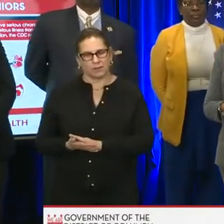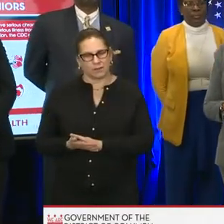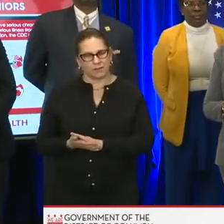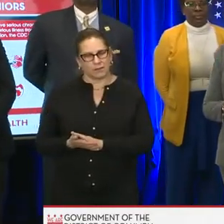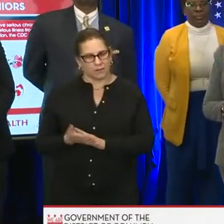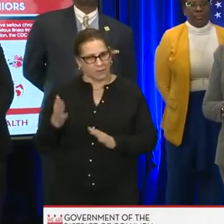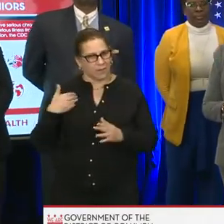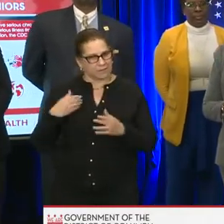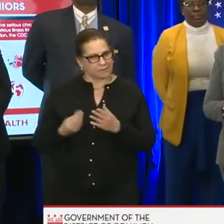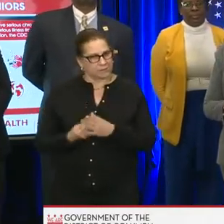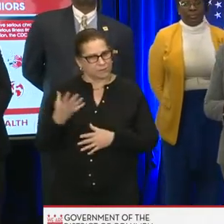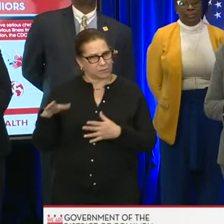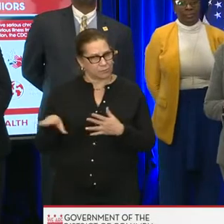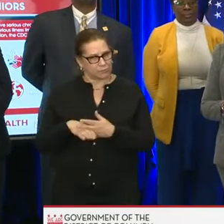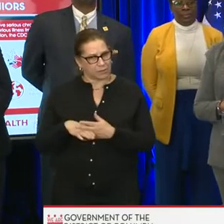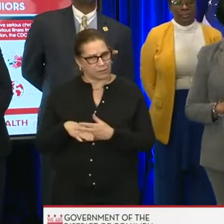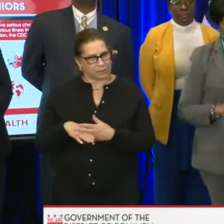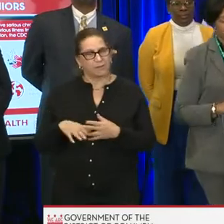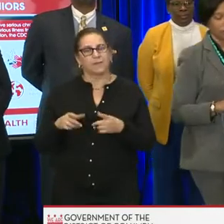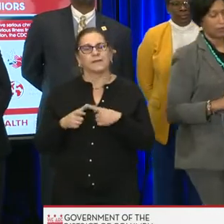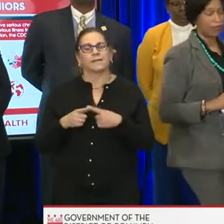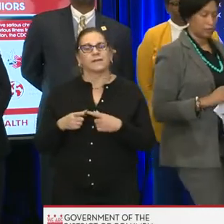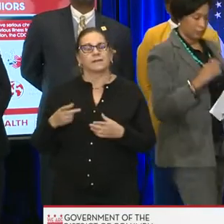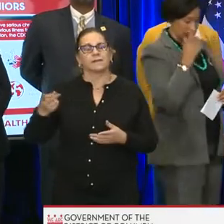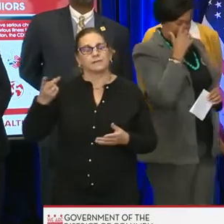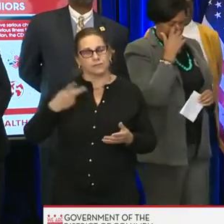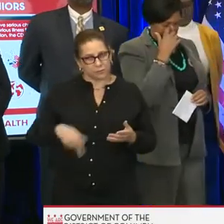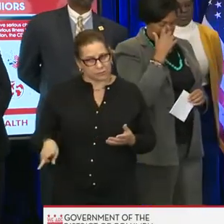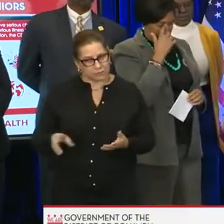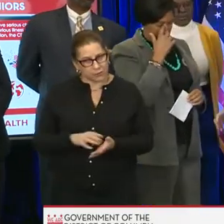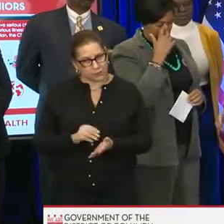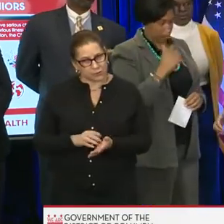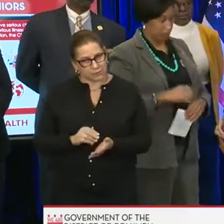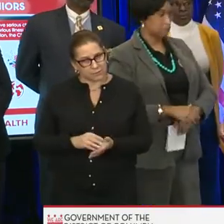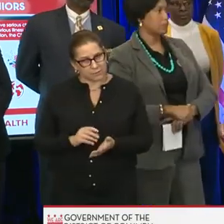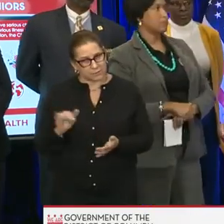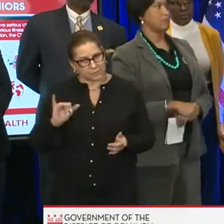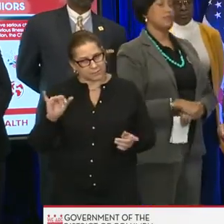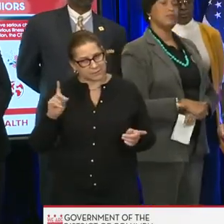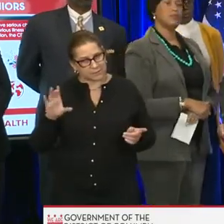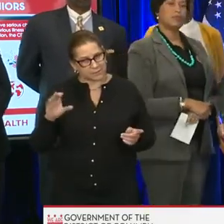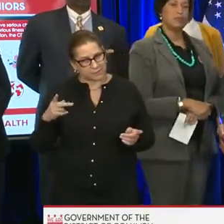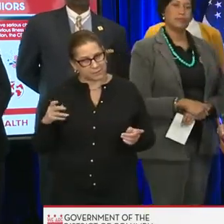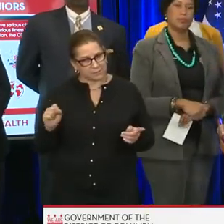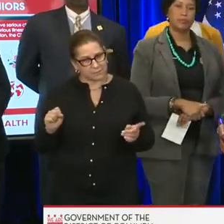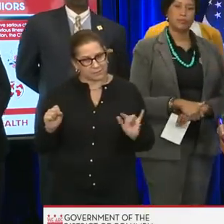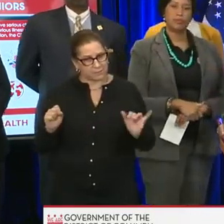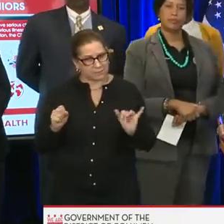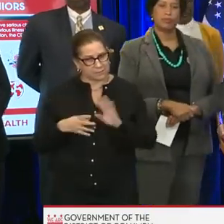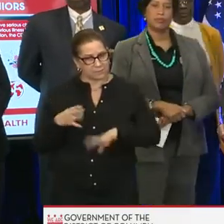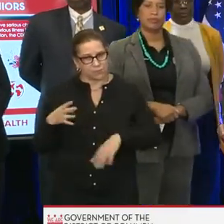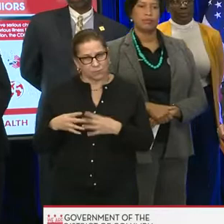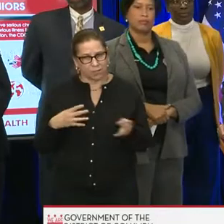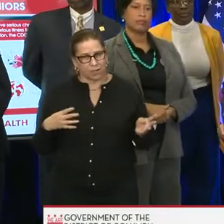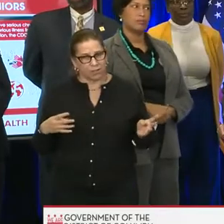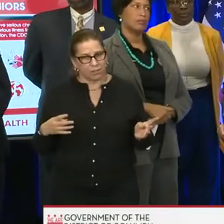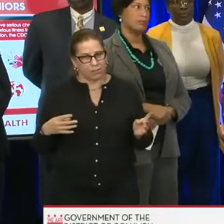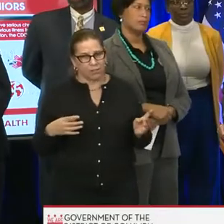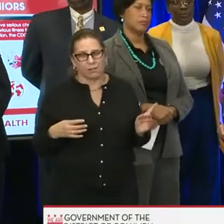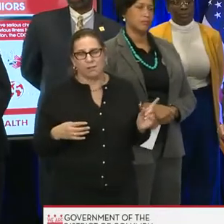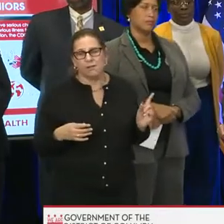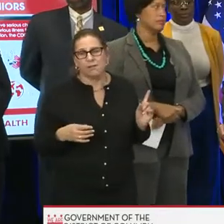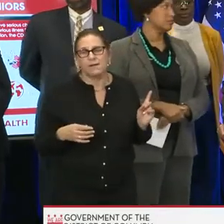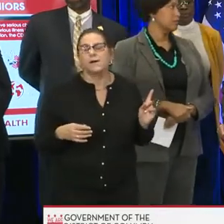they begin learning. Is that how it works with DCPS? Or? Yeah, so what you're describing is the DCPS